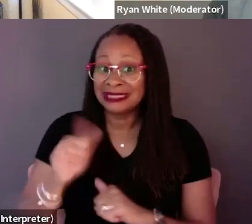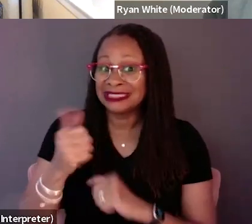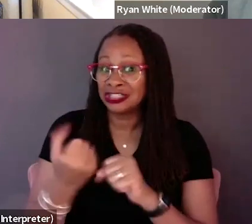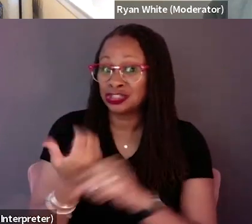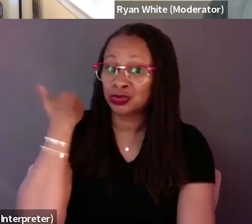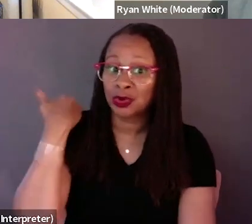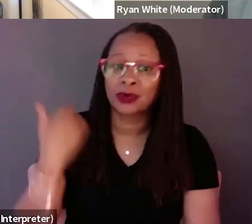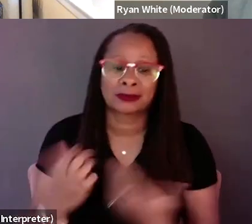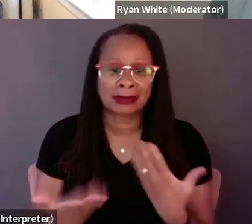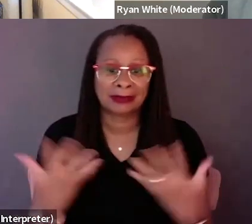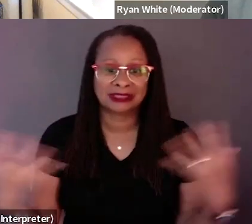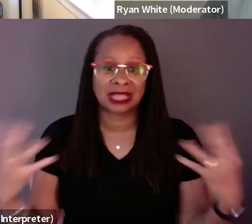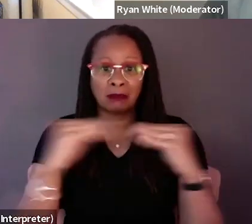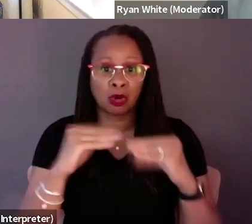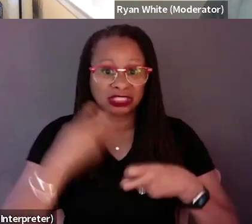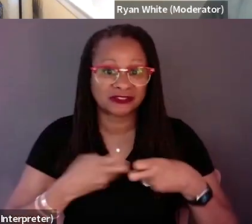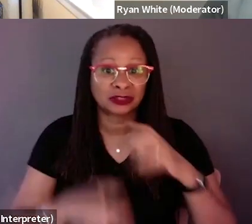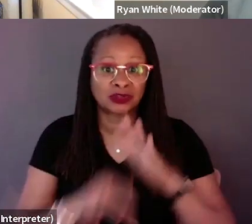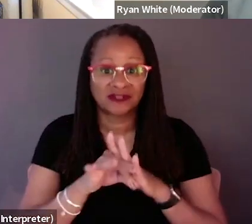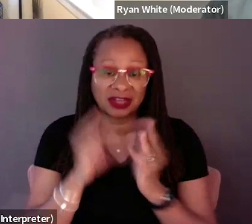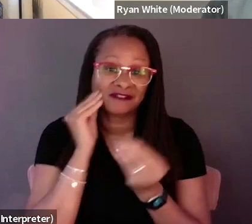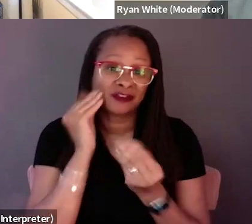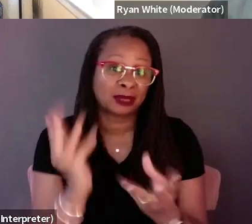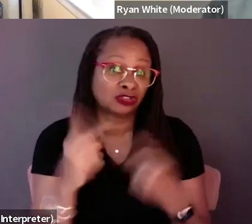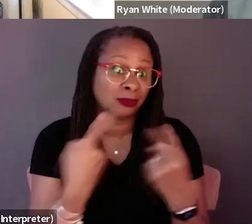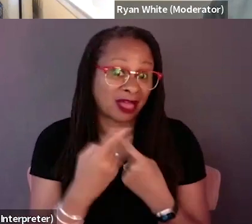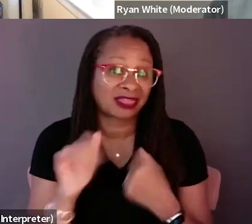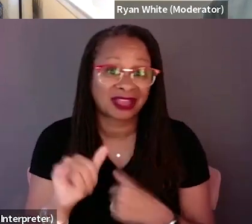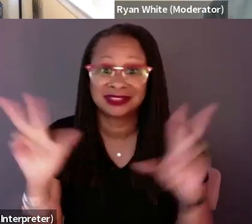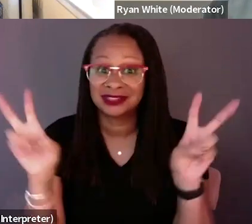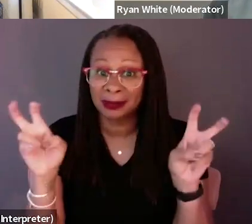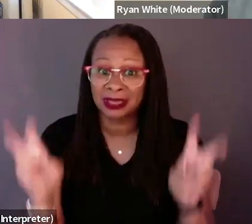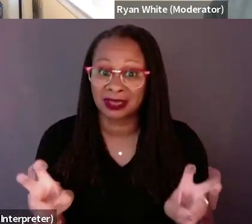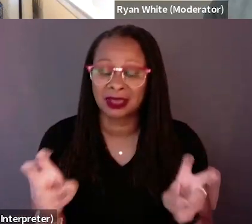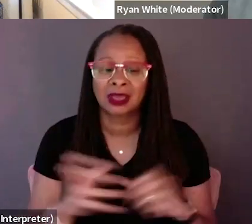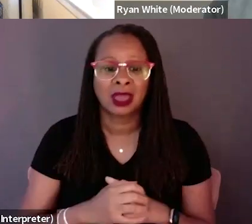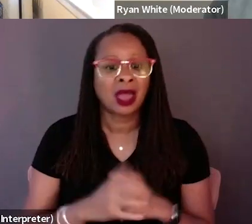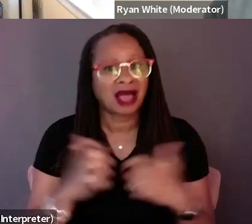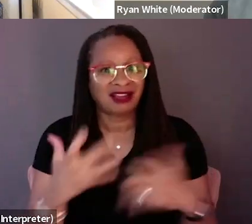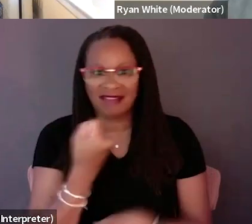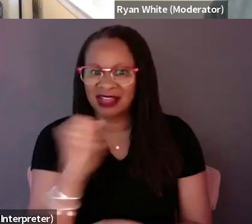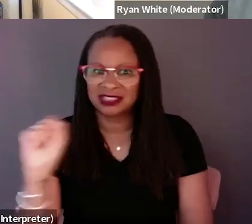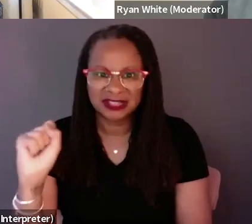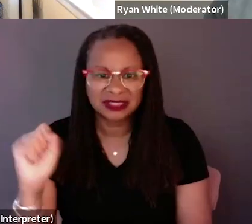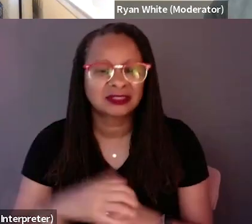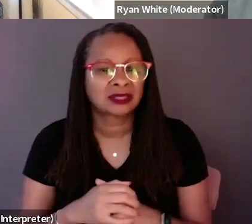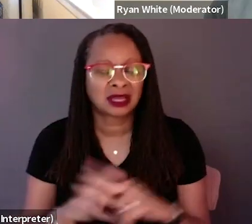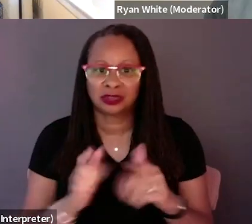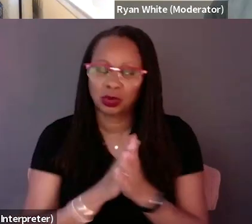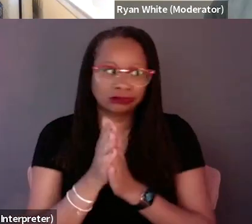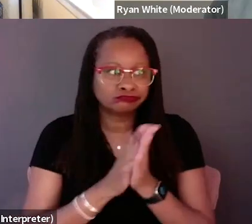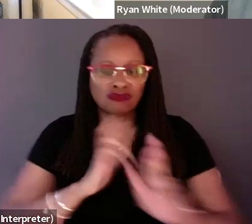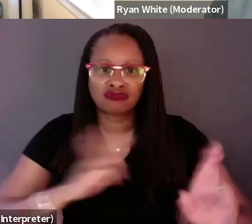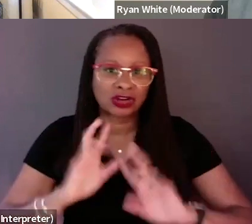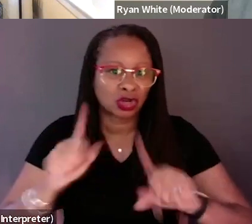years ago, it would have been much more difficult to find a bunch of activists eager to go